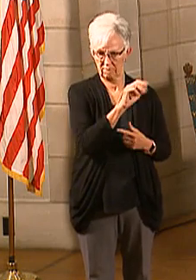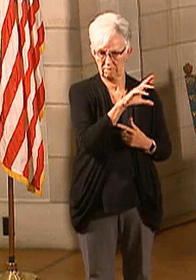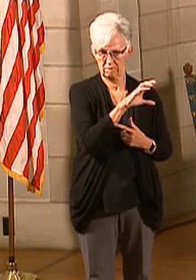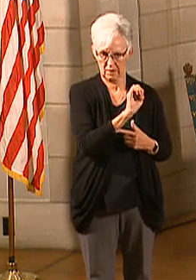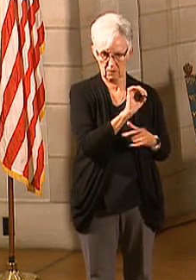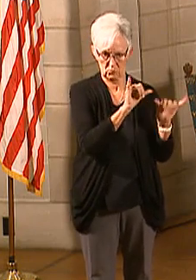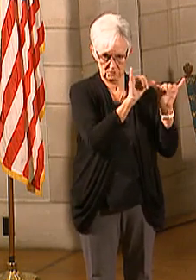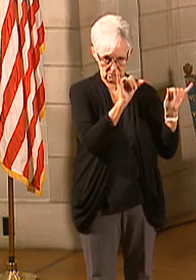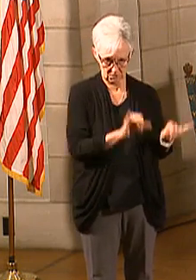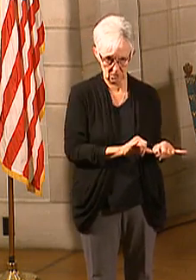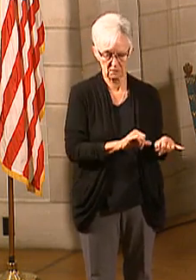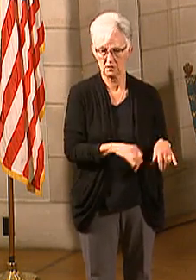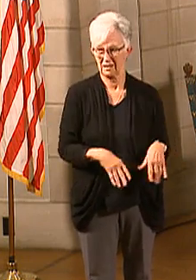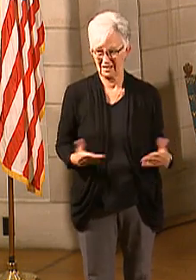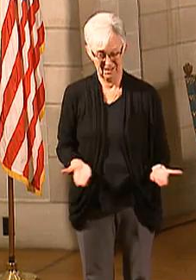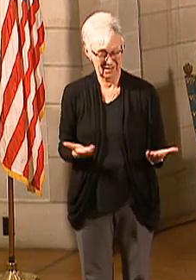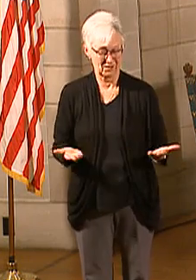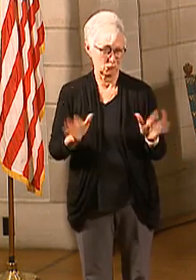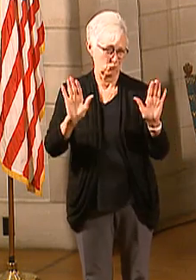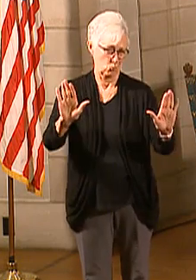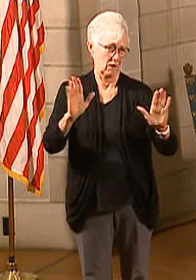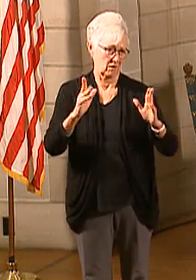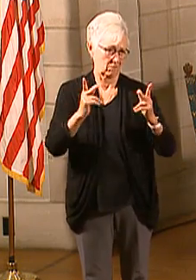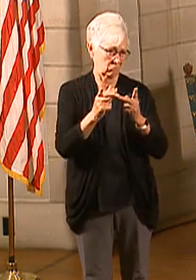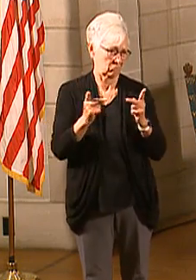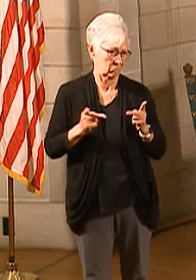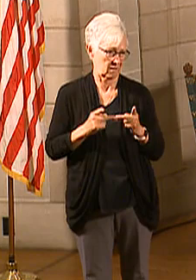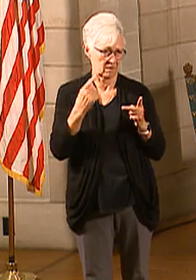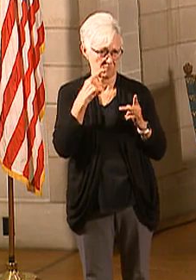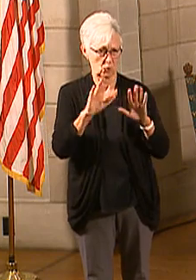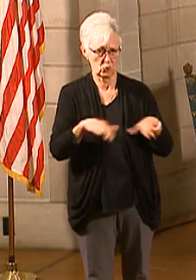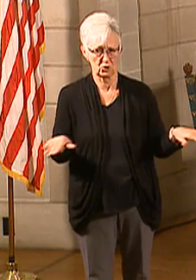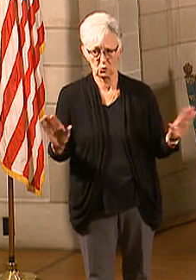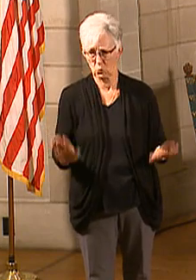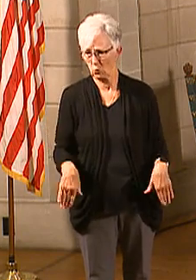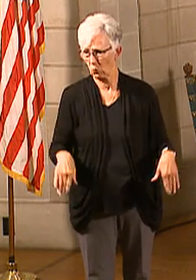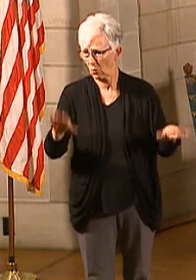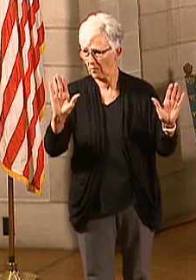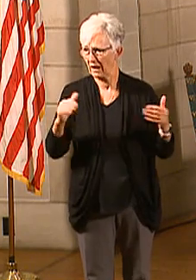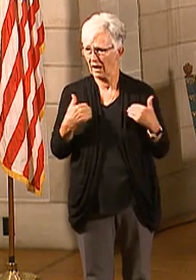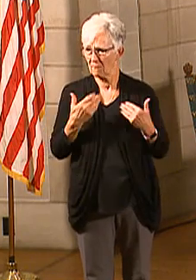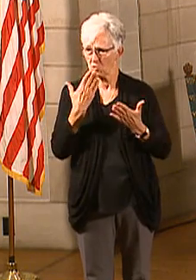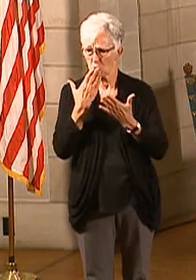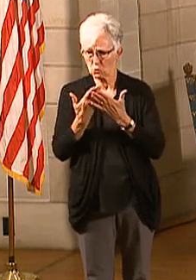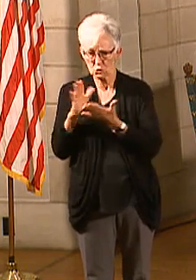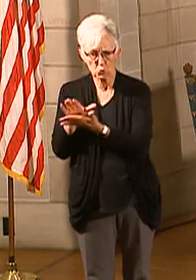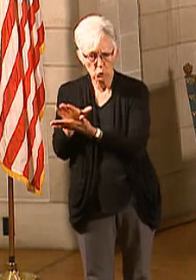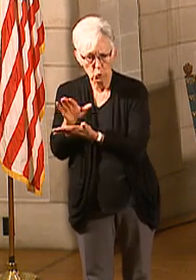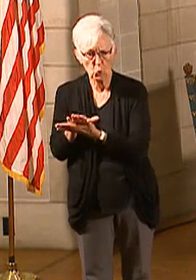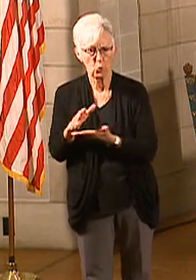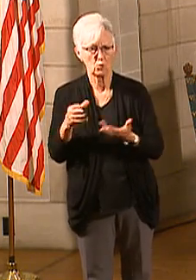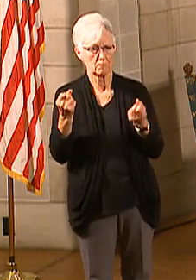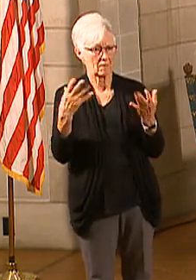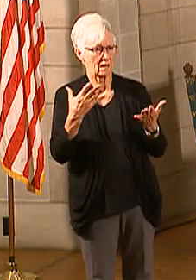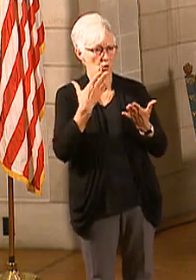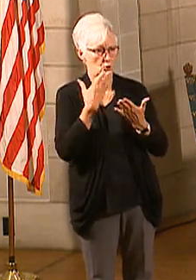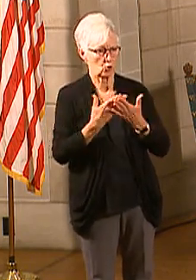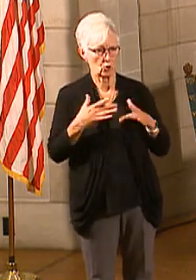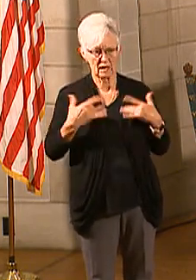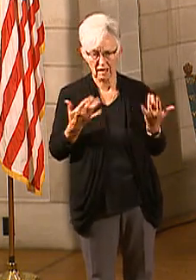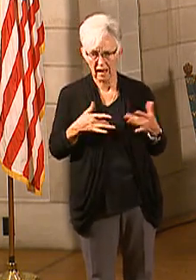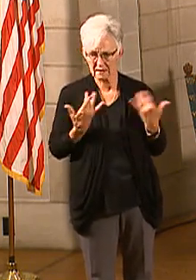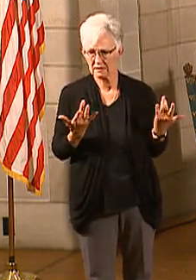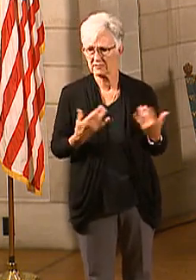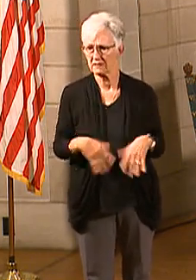to grow up, activities, zoo, all the sorts of things, schools, everything. We just look again at the effort that educators